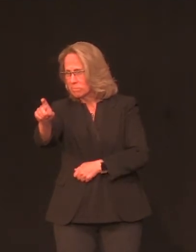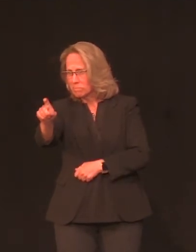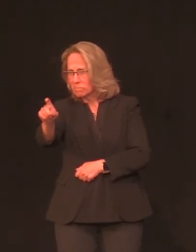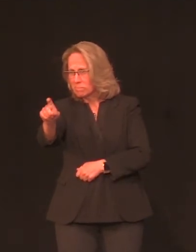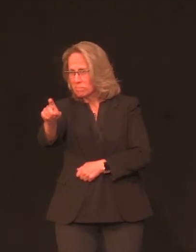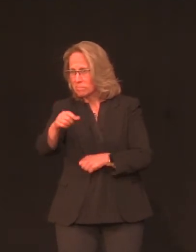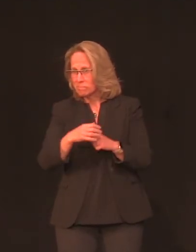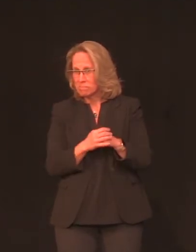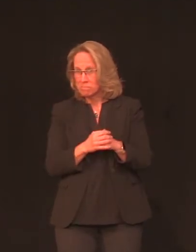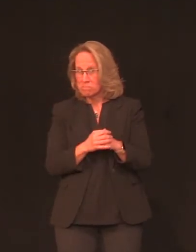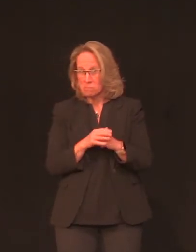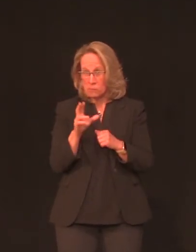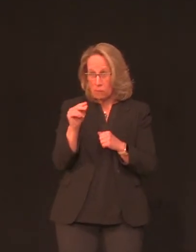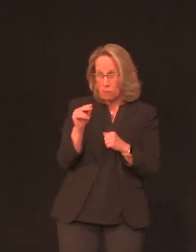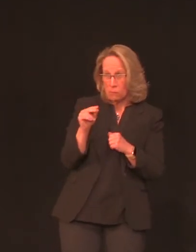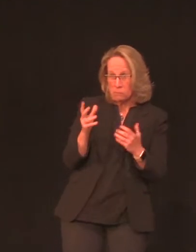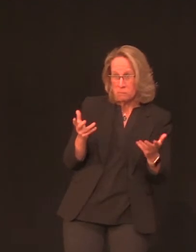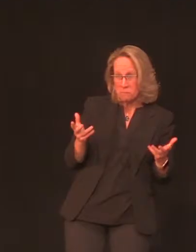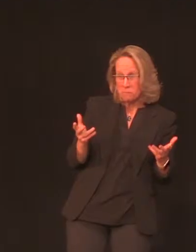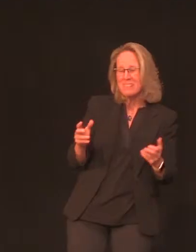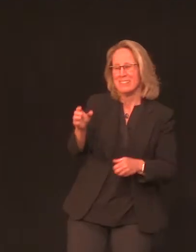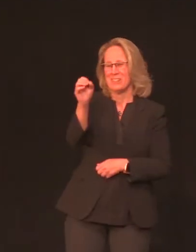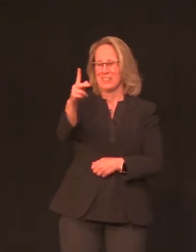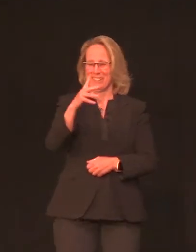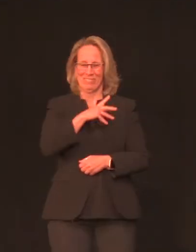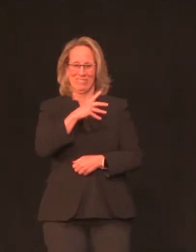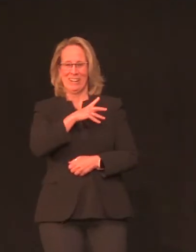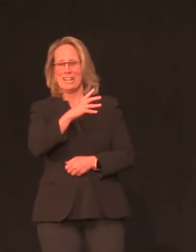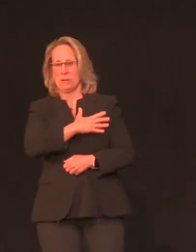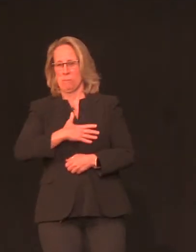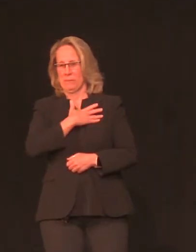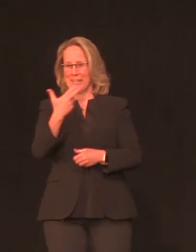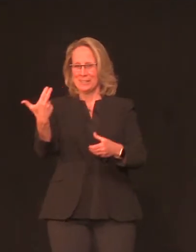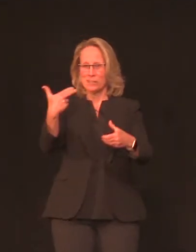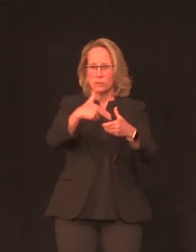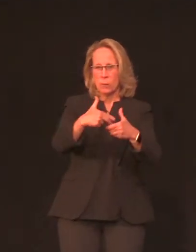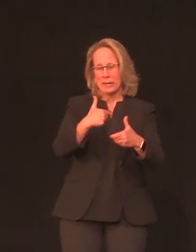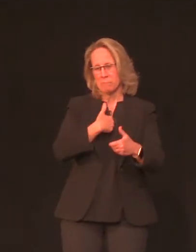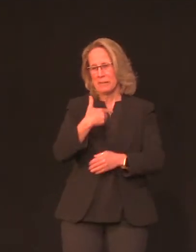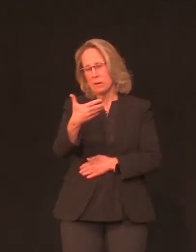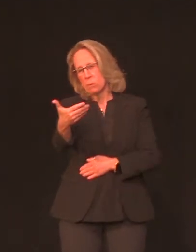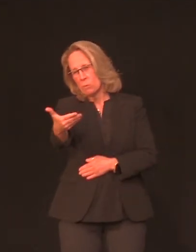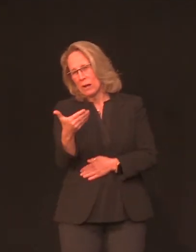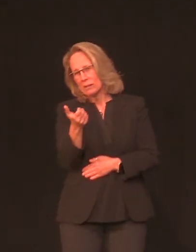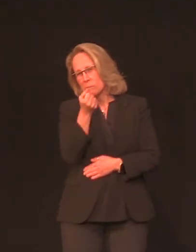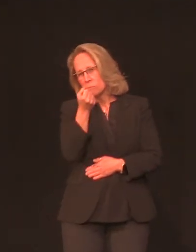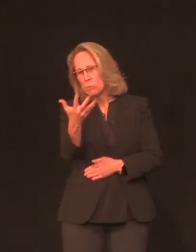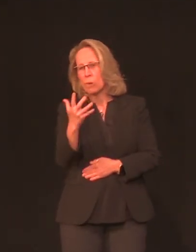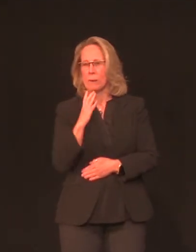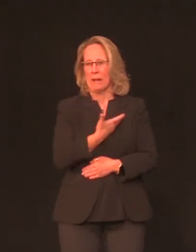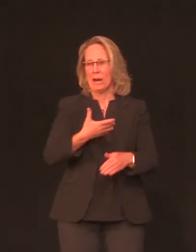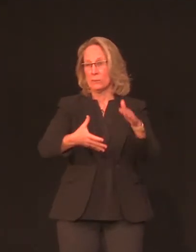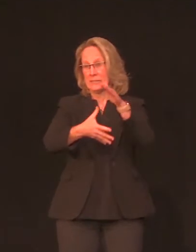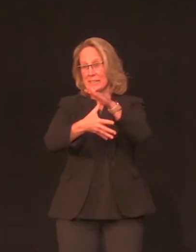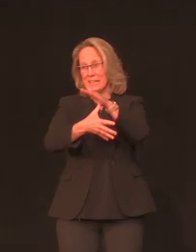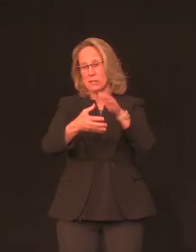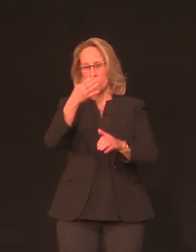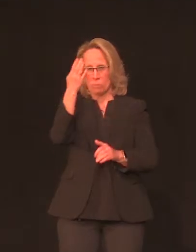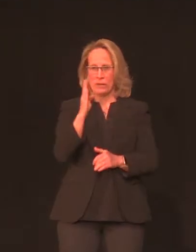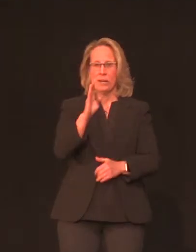No, okay. Please join me in giving a warm welcome to our senior, Brittany Marie Norquist, who will sign